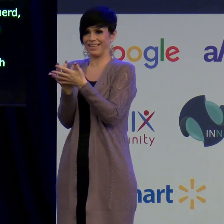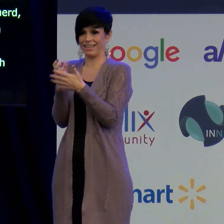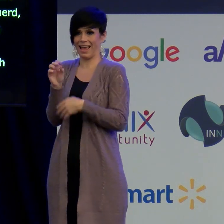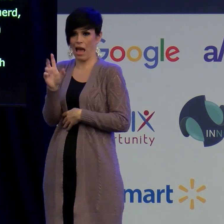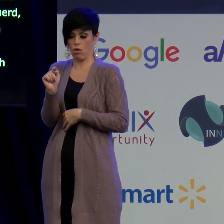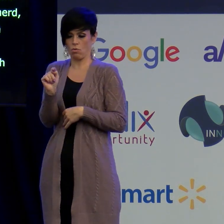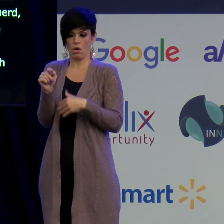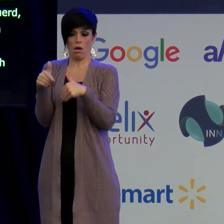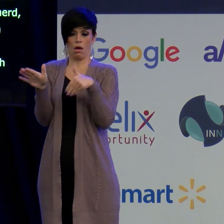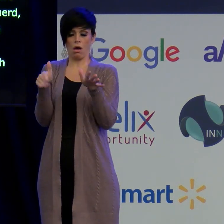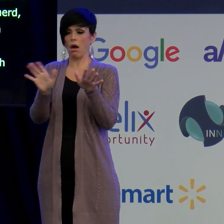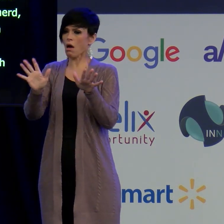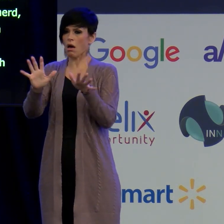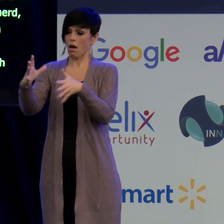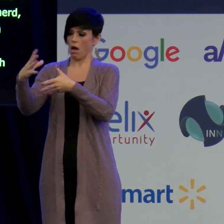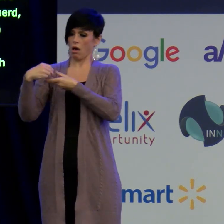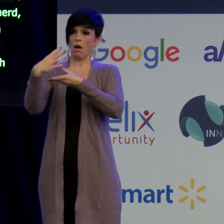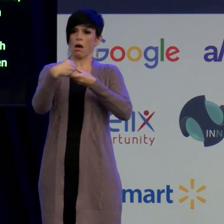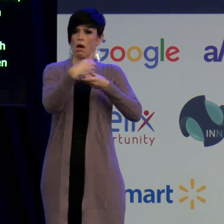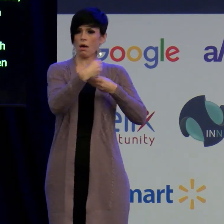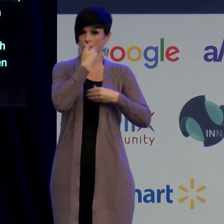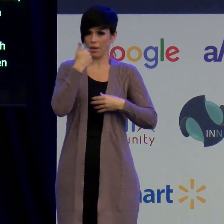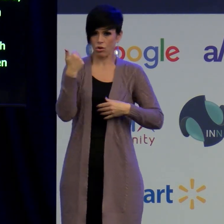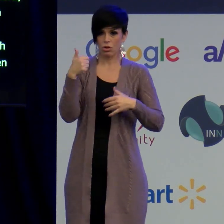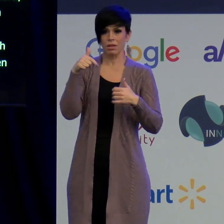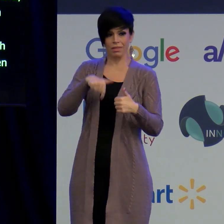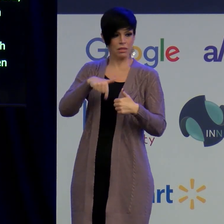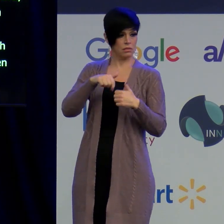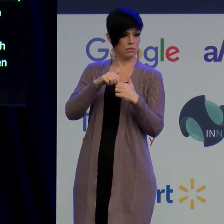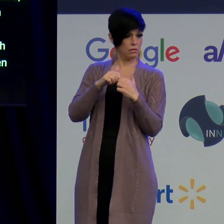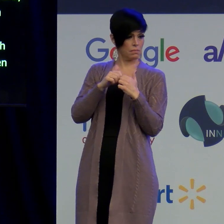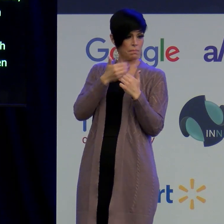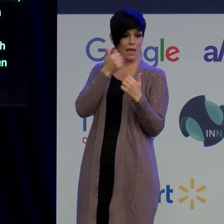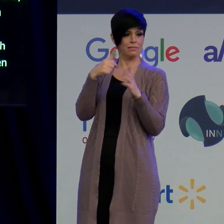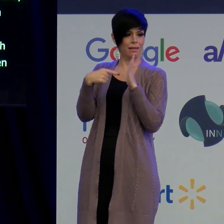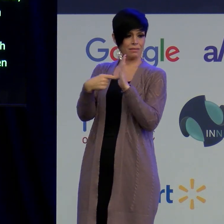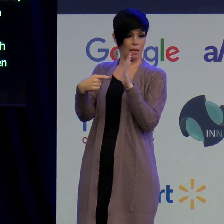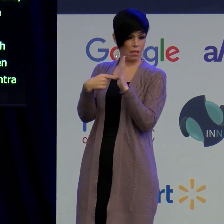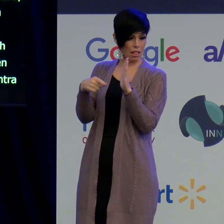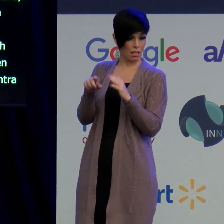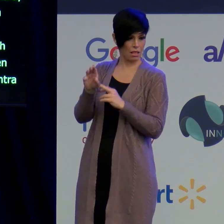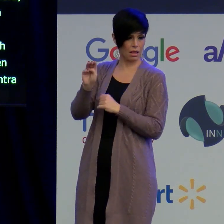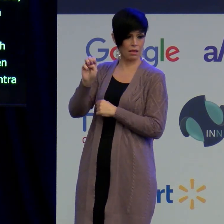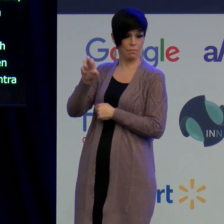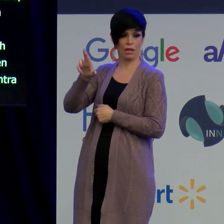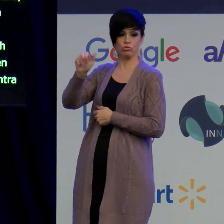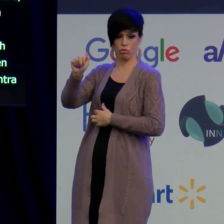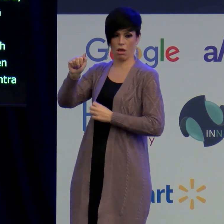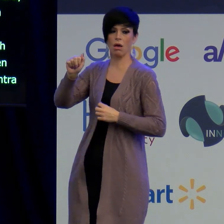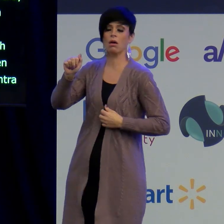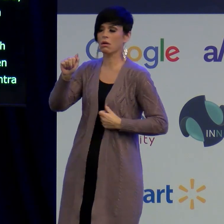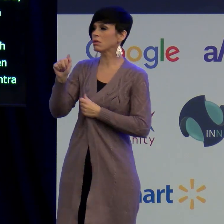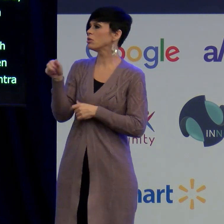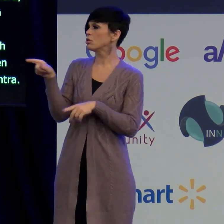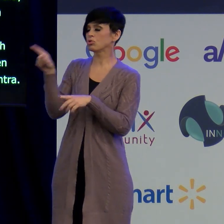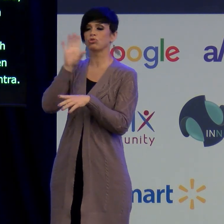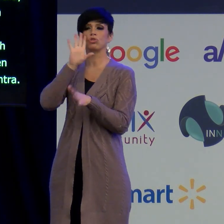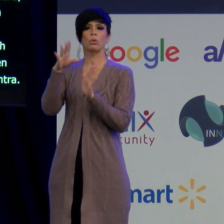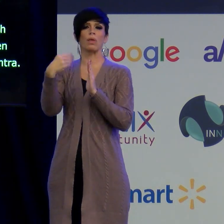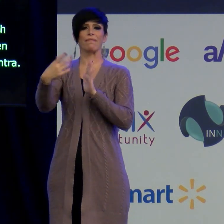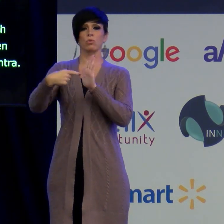in. And the best example here is Mentra. Angelica is here, and I'm not going to steal her thunder. She's going to give you some examples